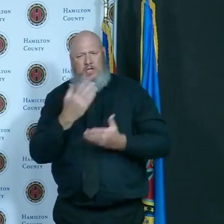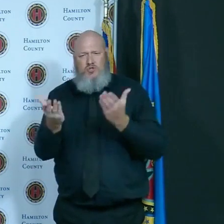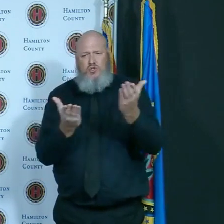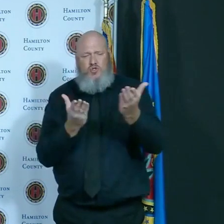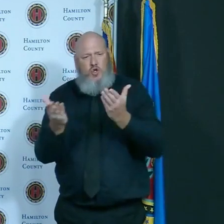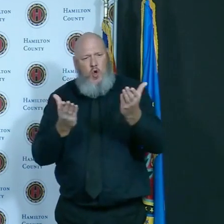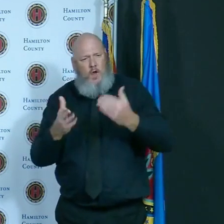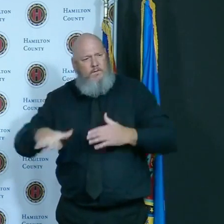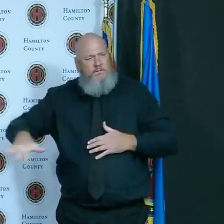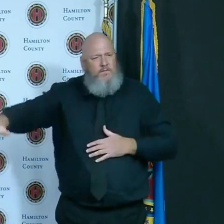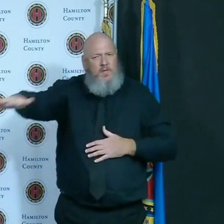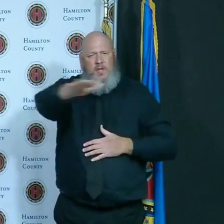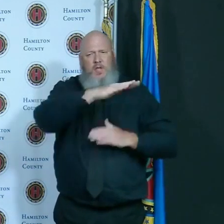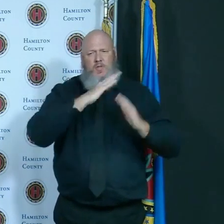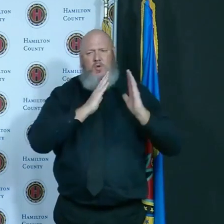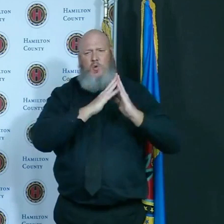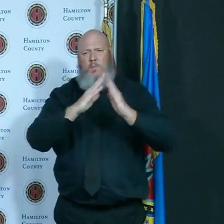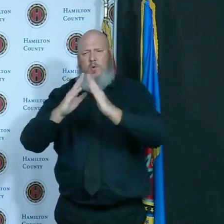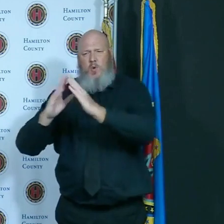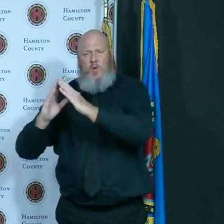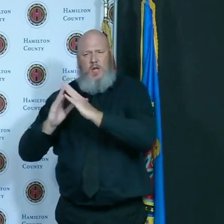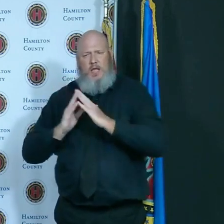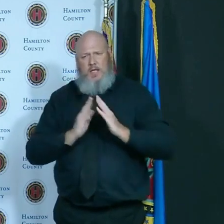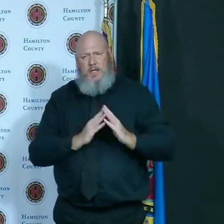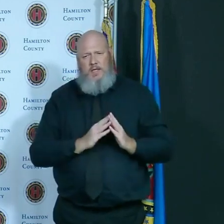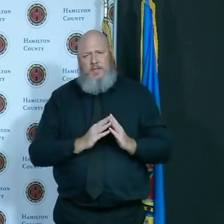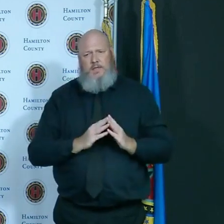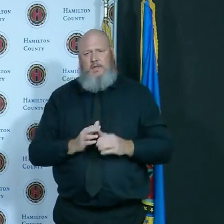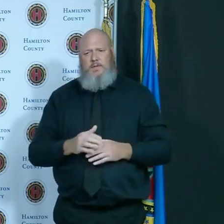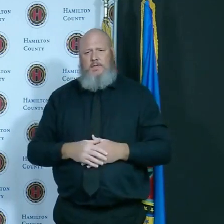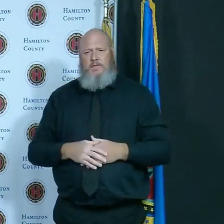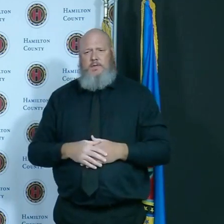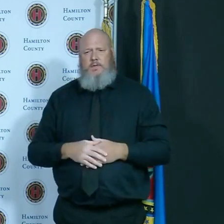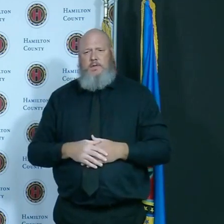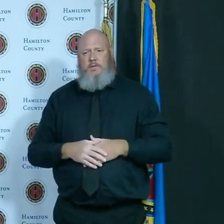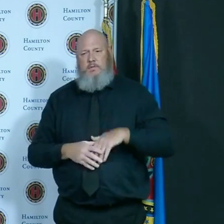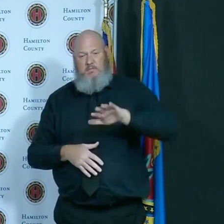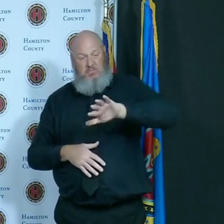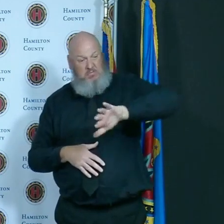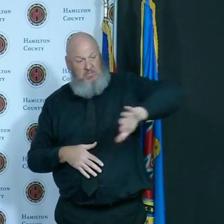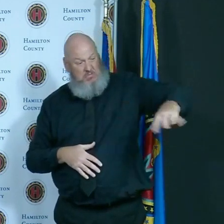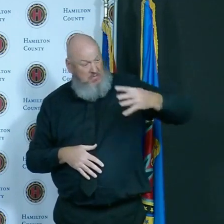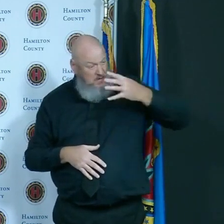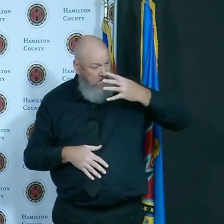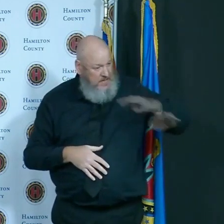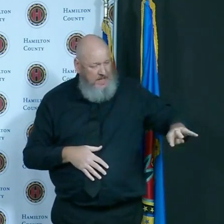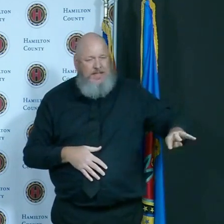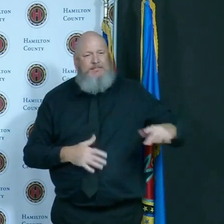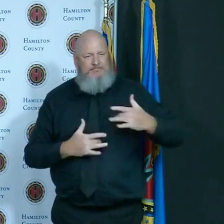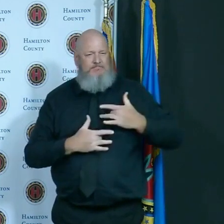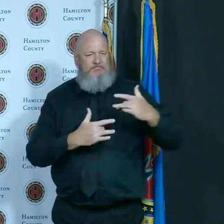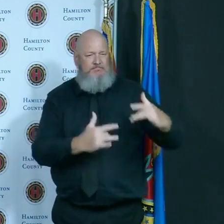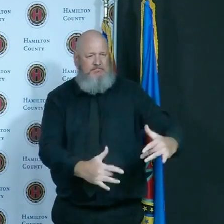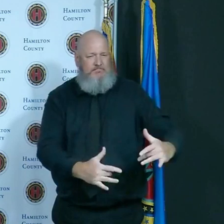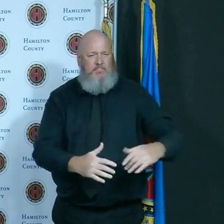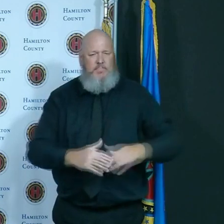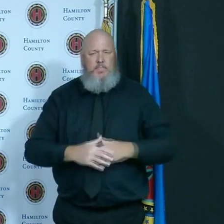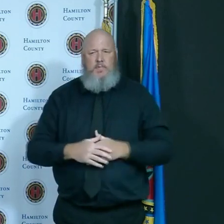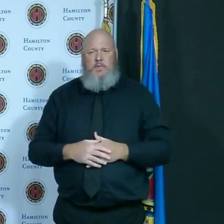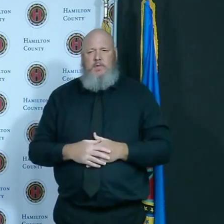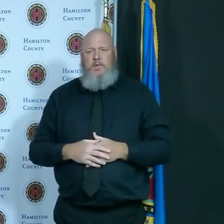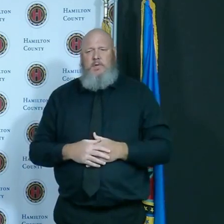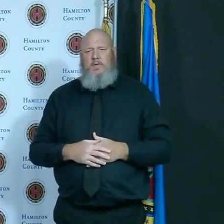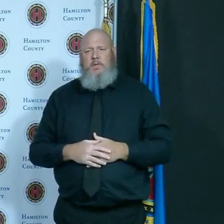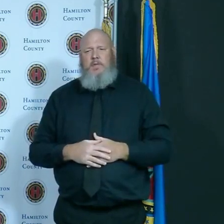who are marginalized in our region, to share information, make it easy to get information, activate